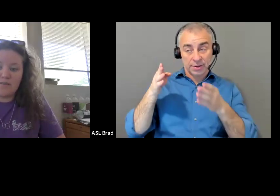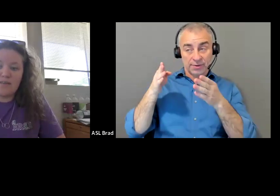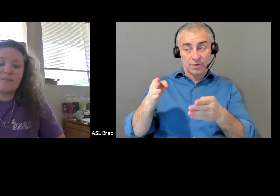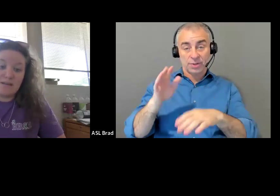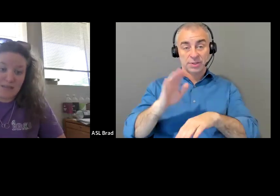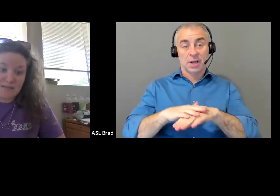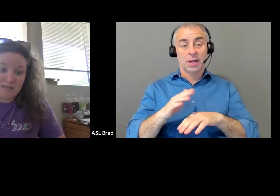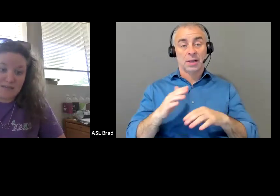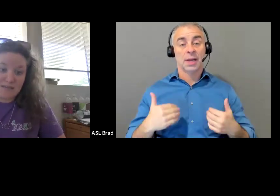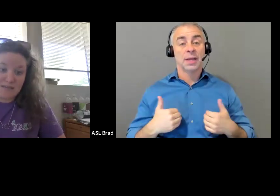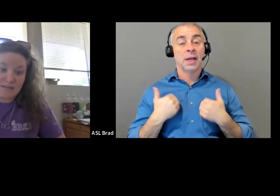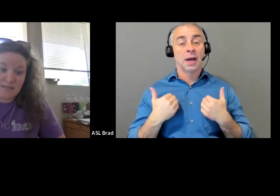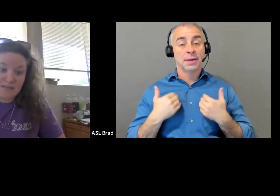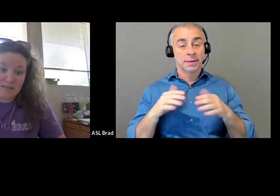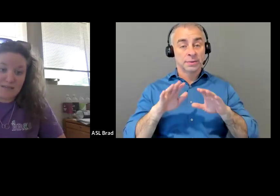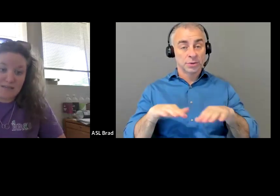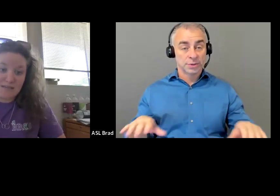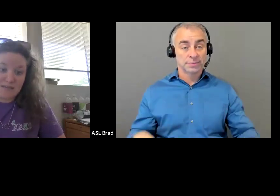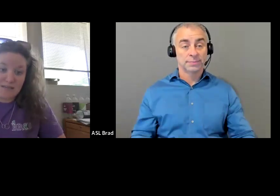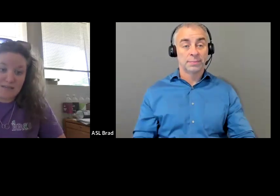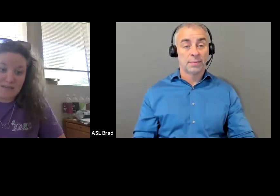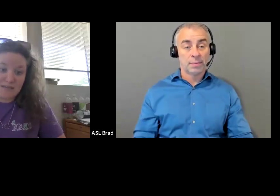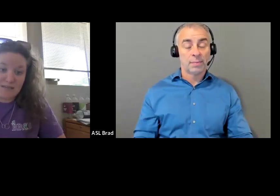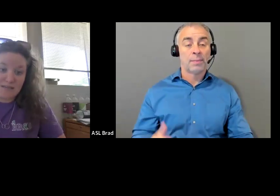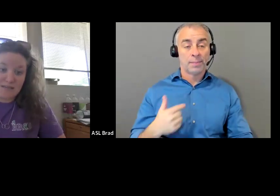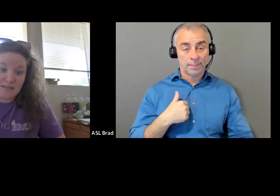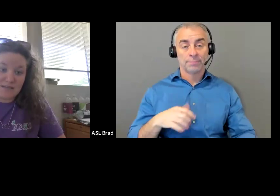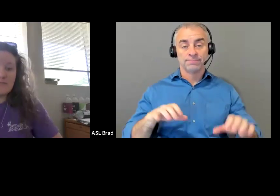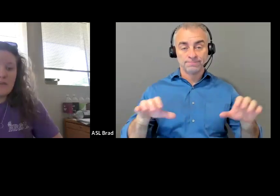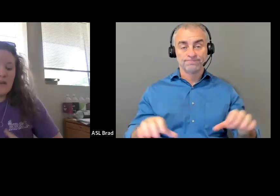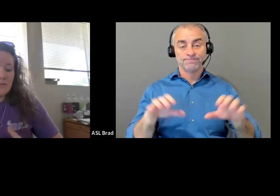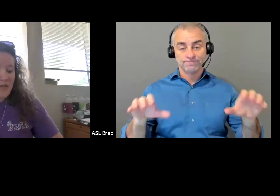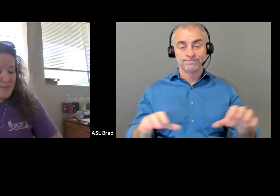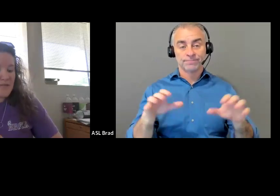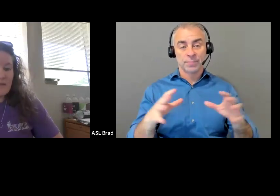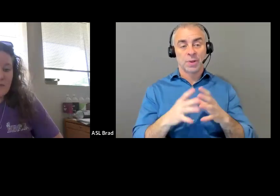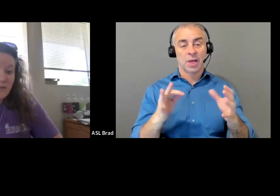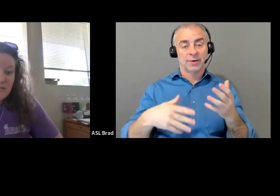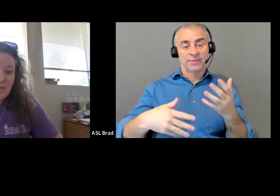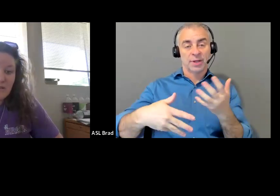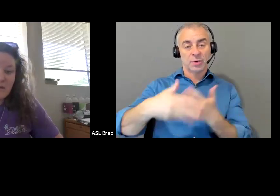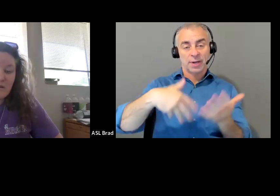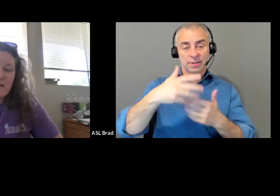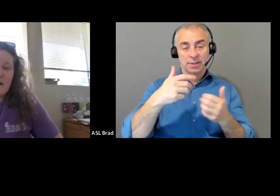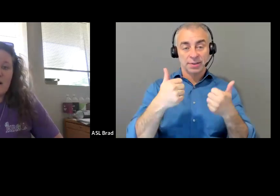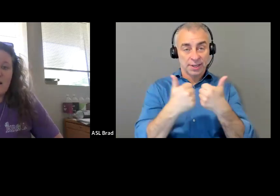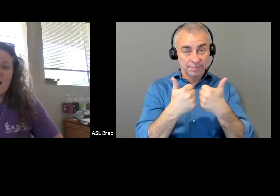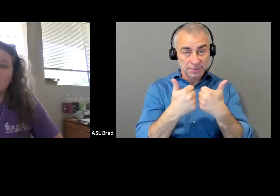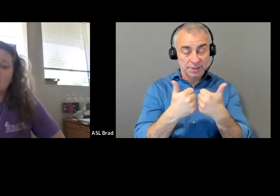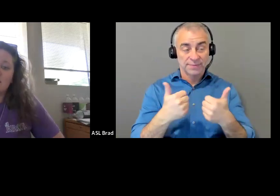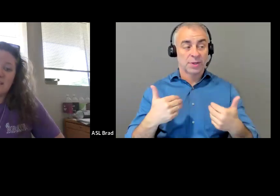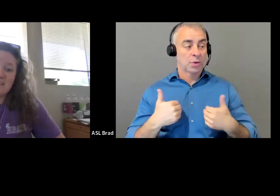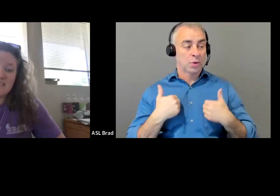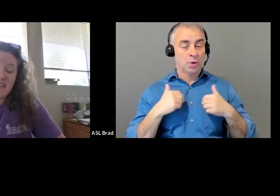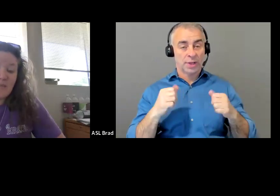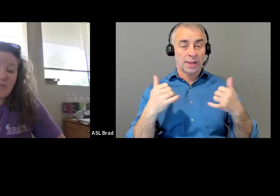the young kids, I do a lot of interactive games that the youth can play with each